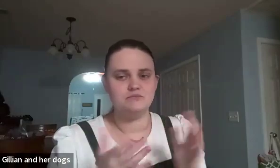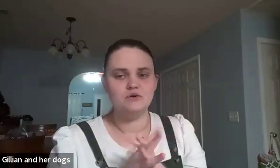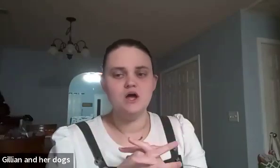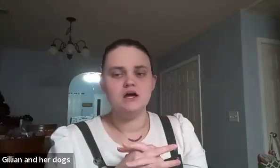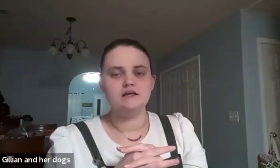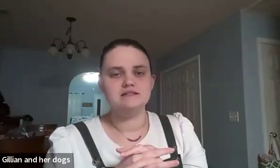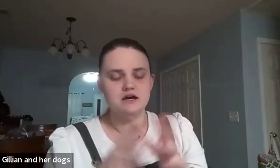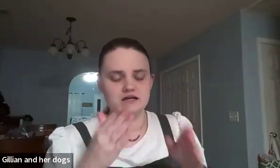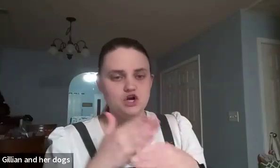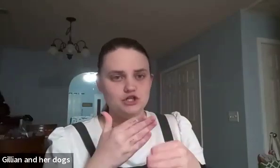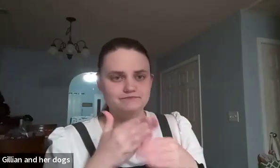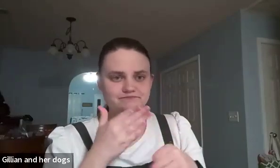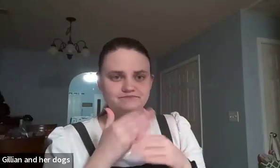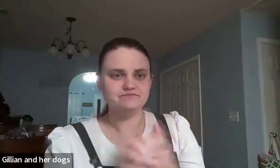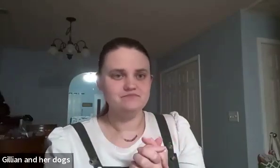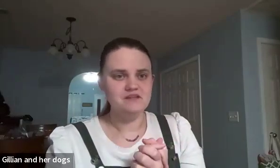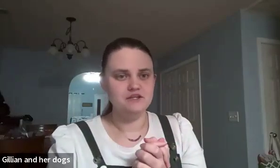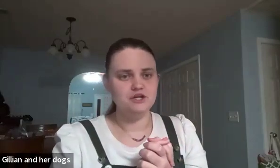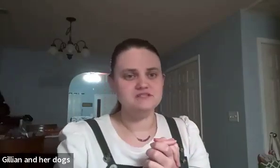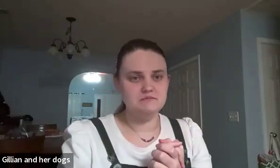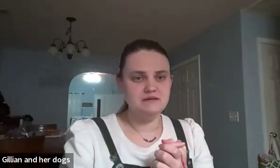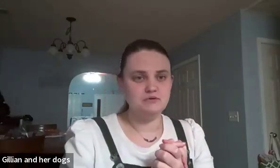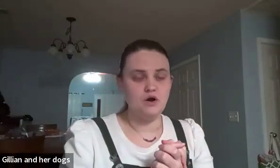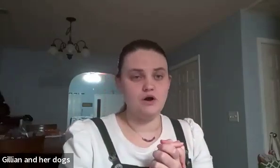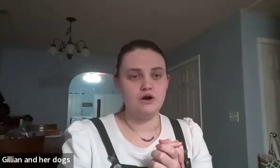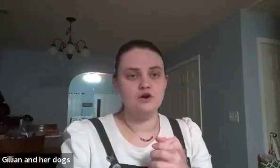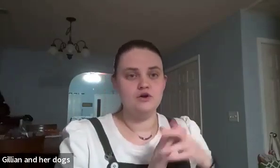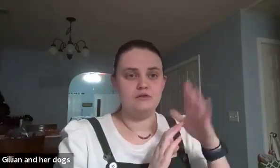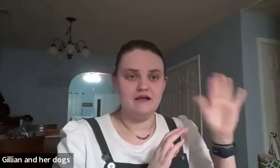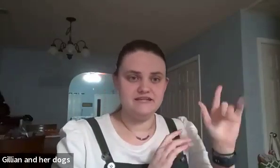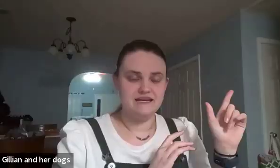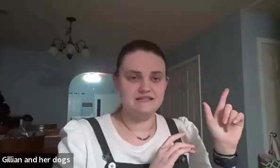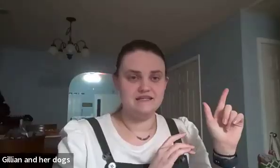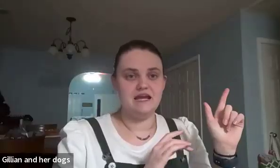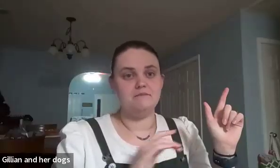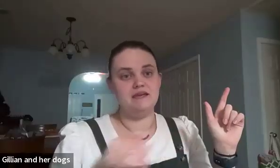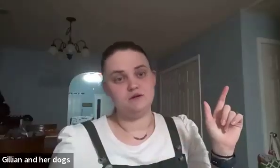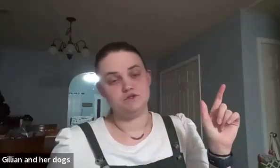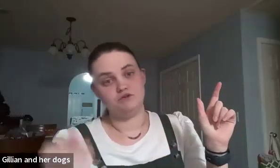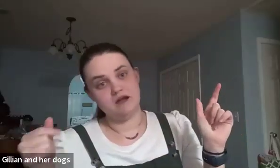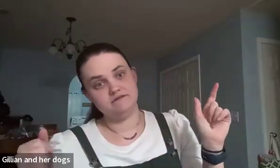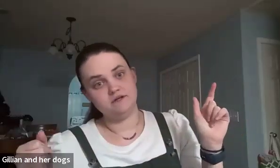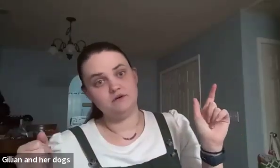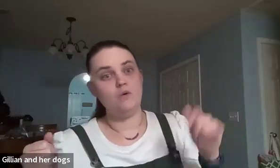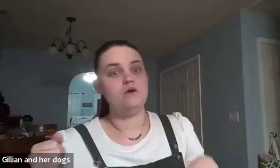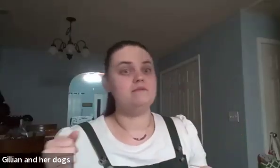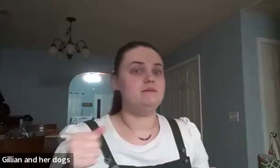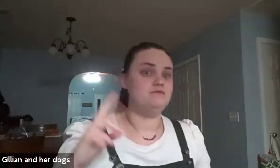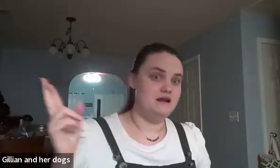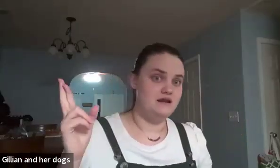example, soccer. Some people are left-handed and may kick with their right foot, or they may be